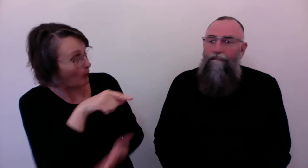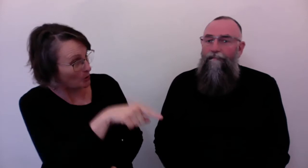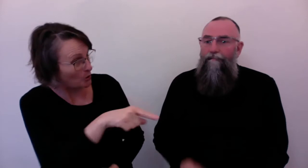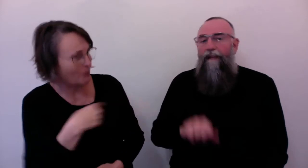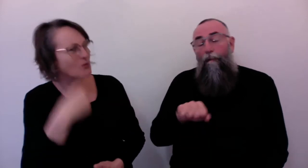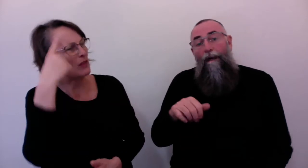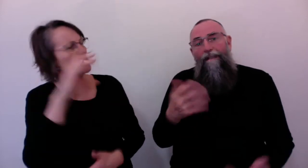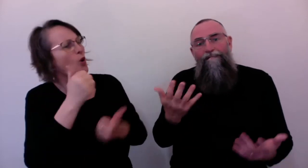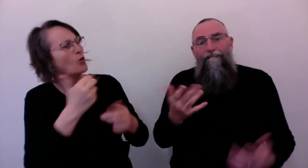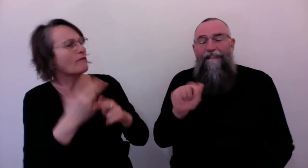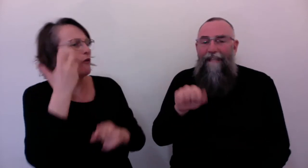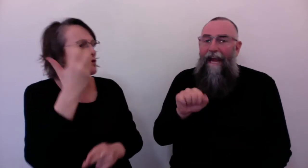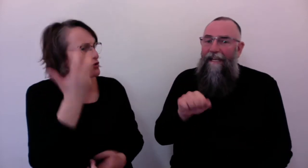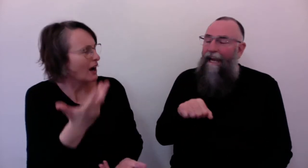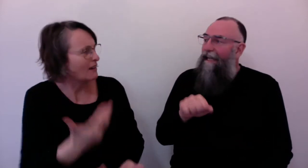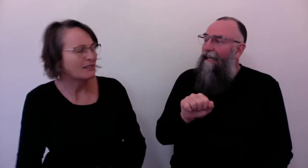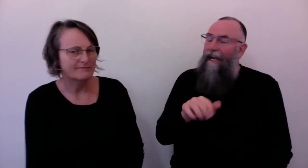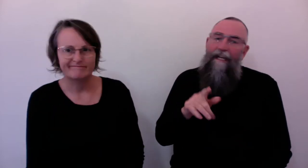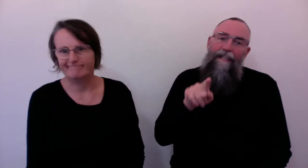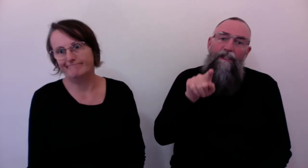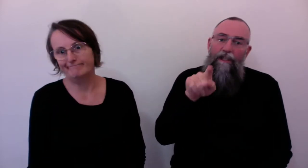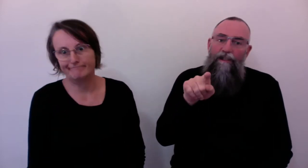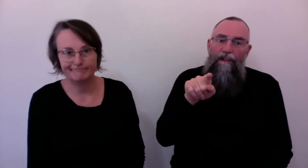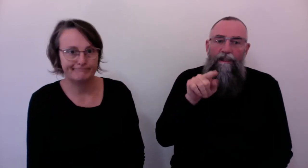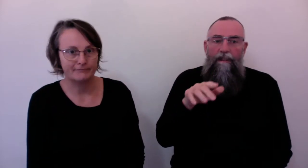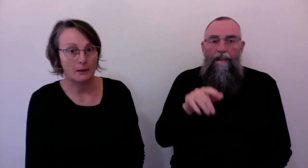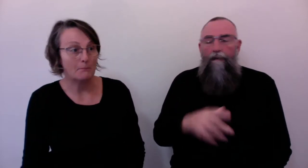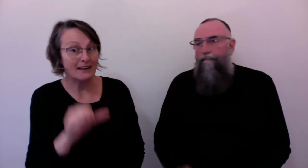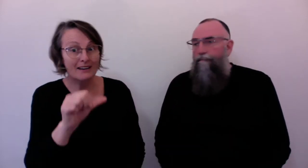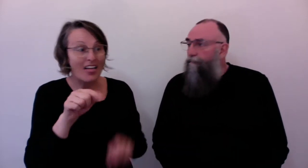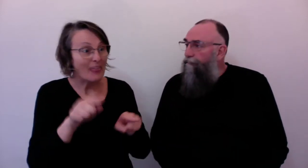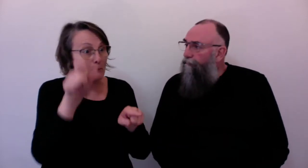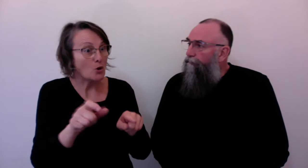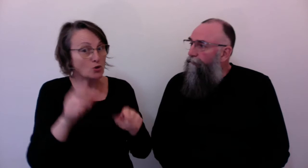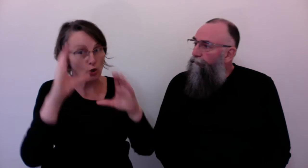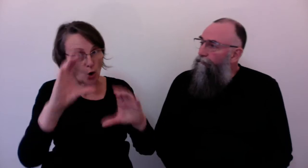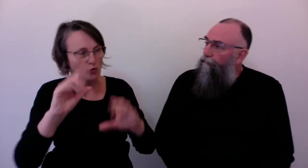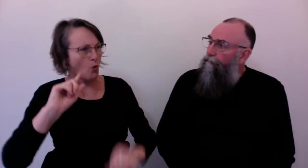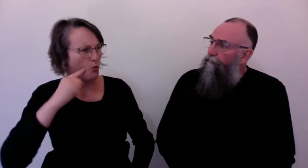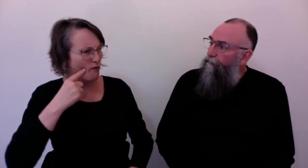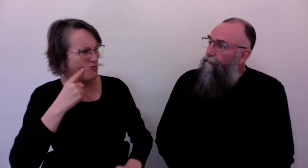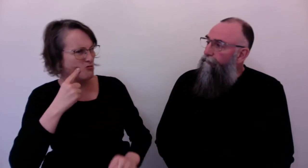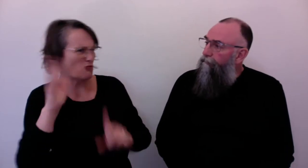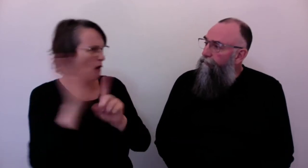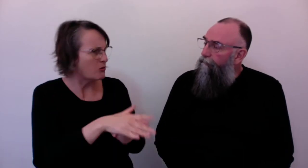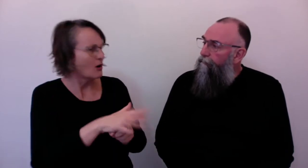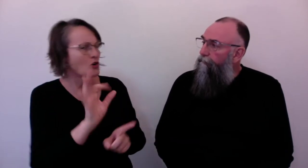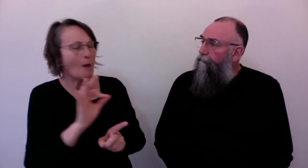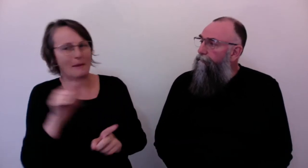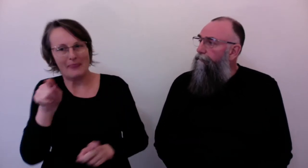viable opportunity. Yeah, yeah. They and- weren't probably being malicious, right? They thought they were doing what's best for you. Once again, an able-bodied person dictating that. Yeah,